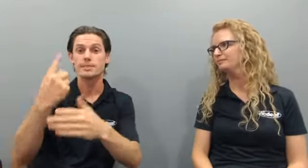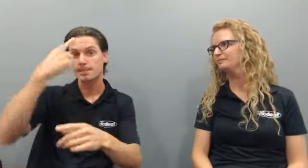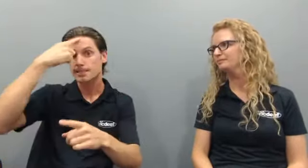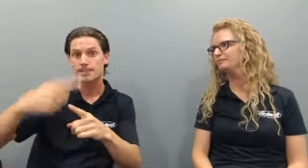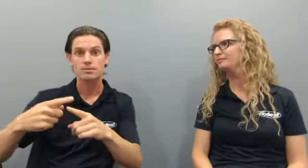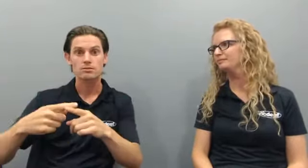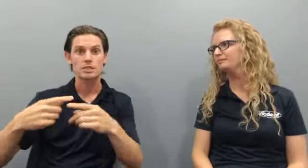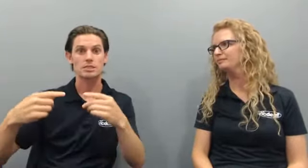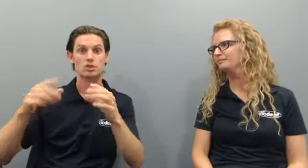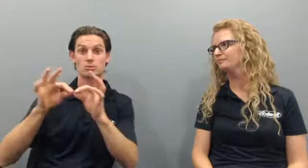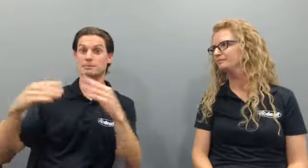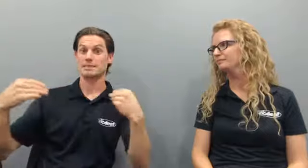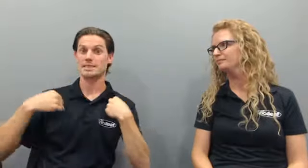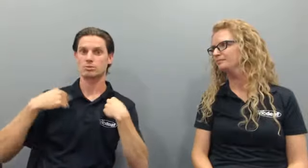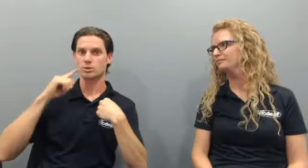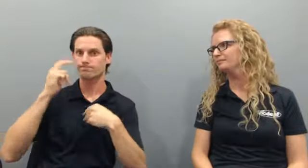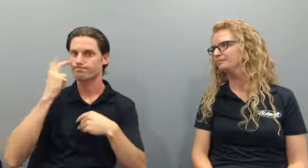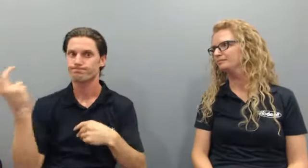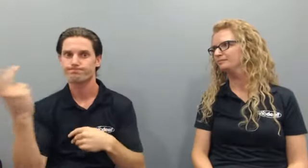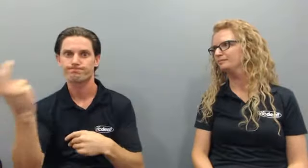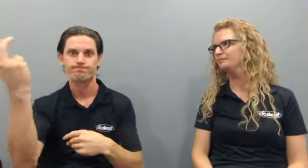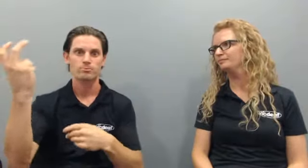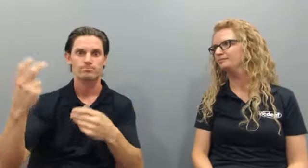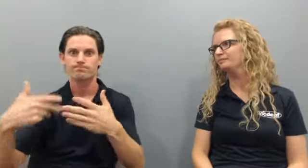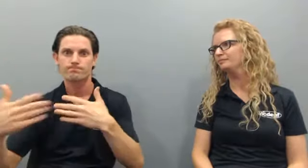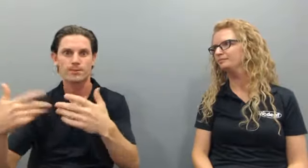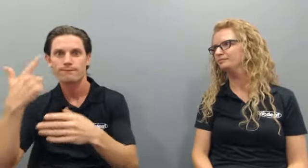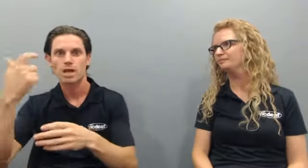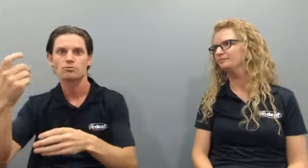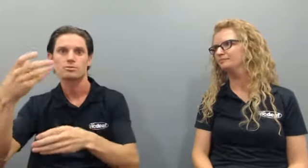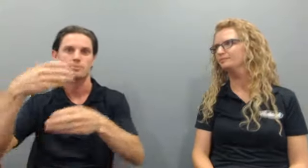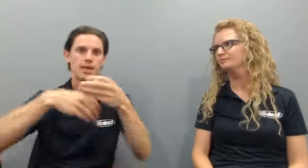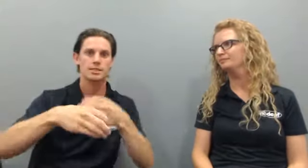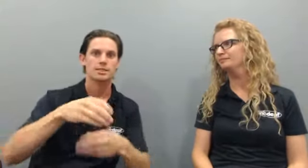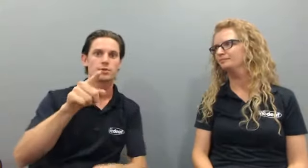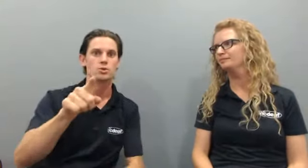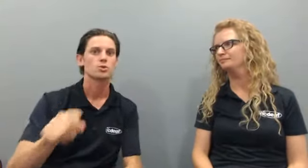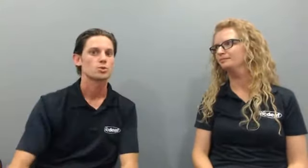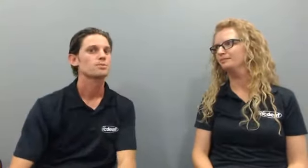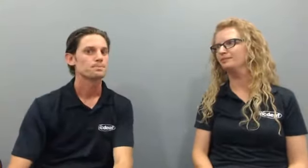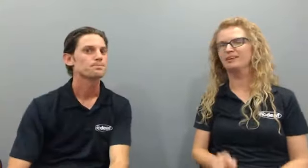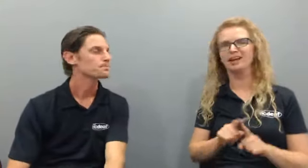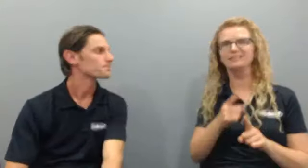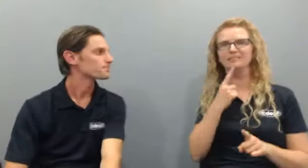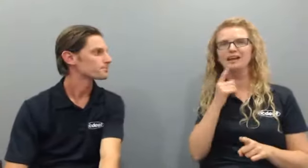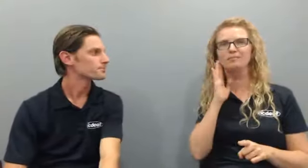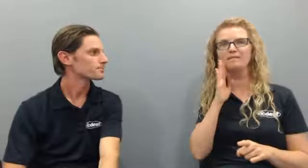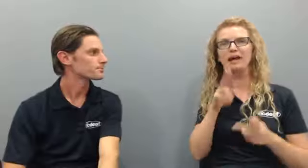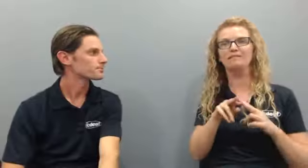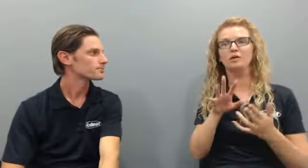will continue to do that. If your interpreter is sick, the interpreting agency will do their best to find a replacement for